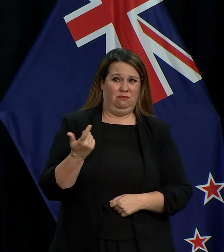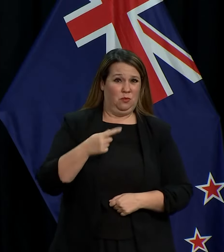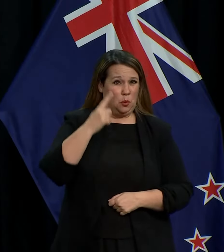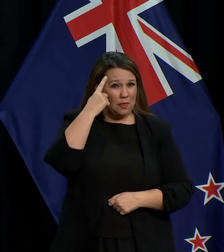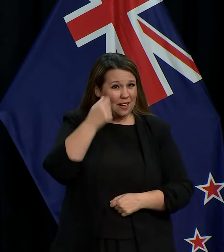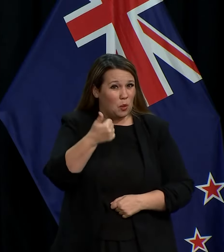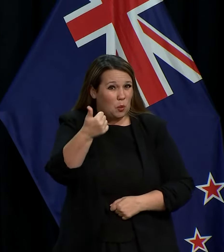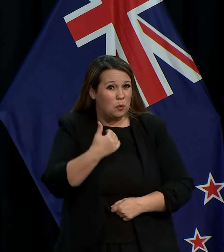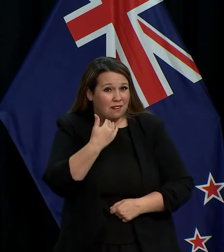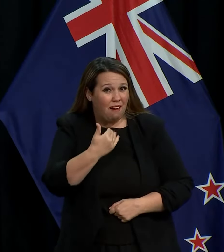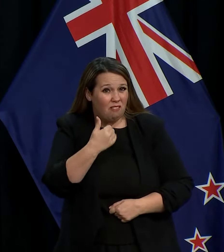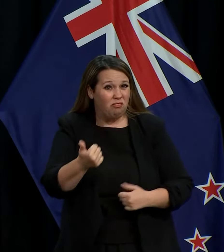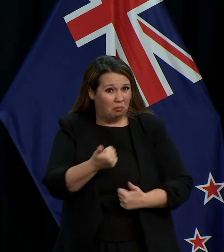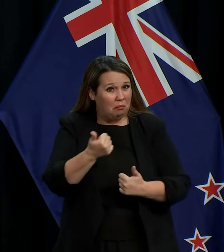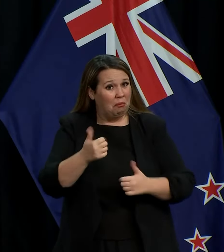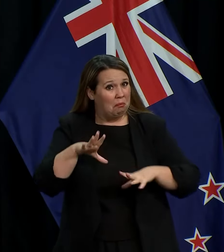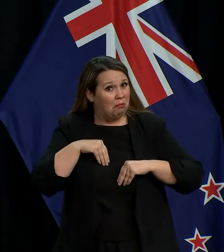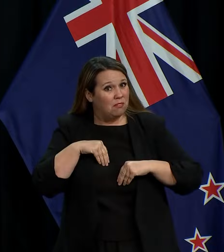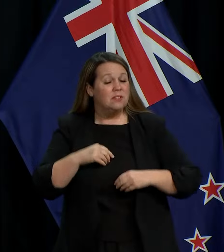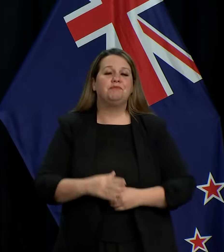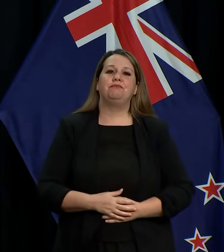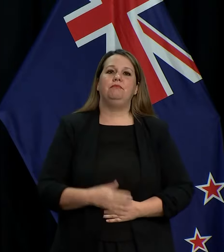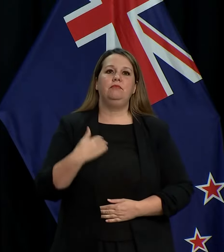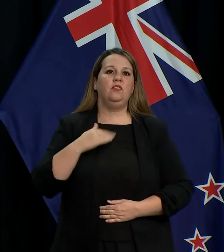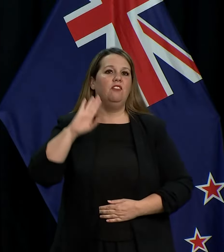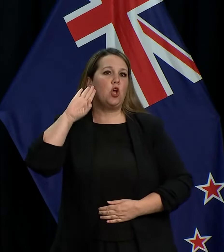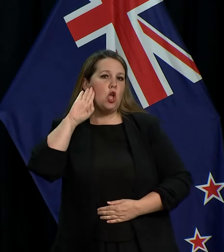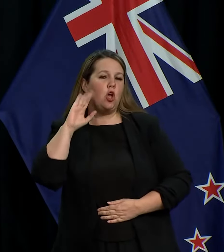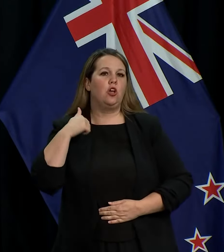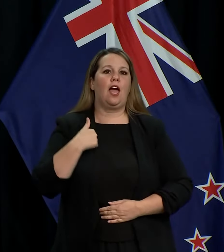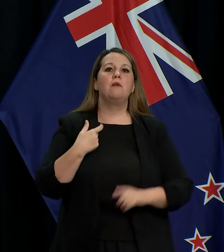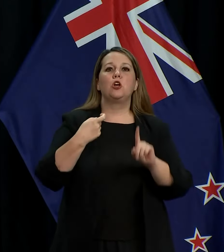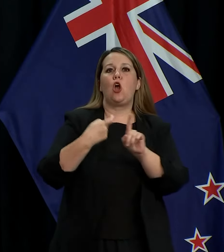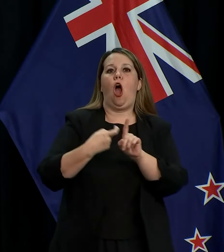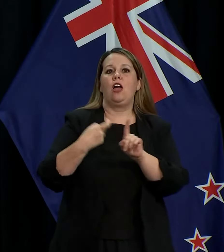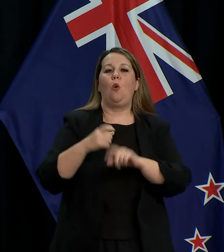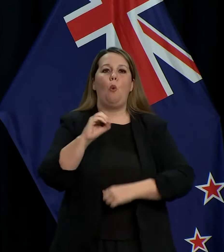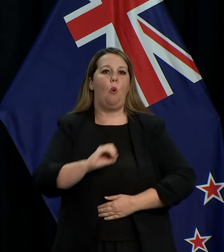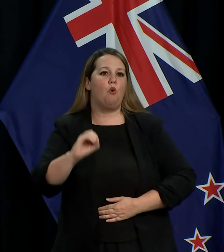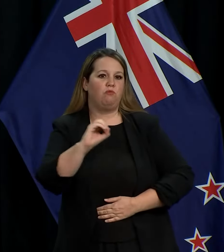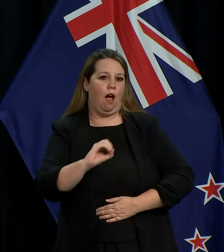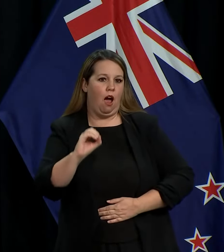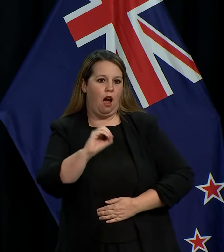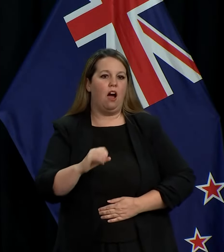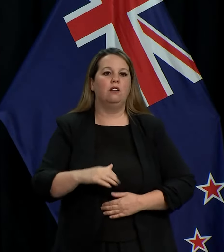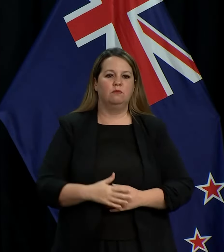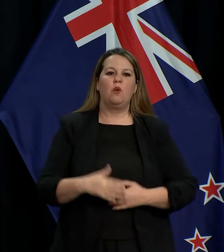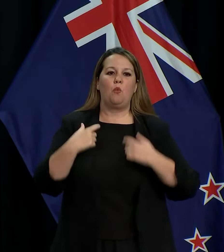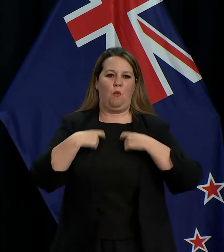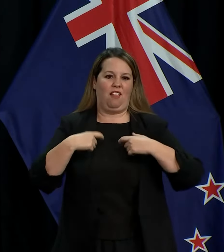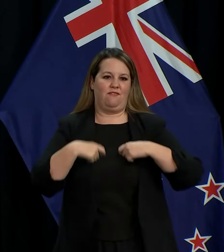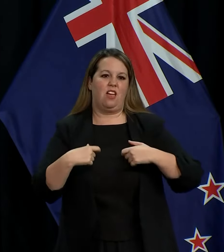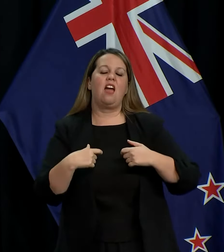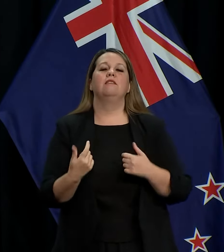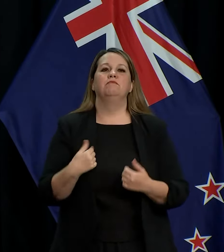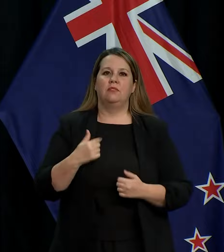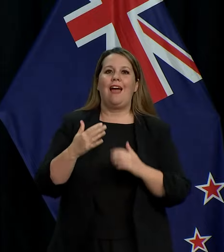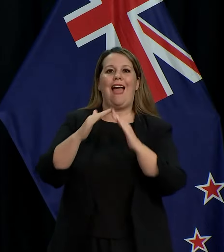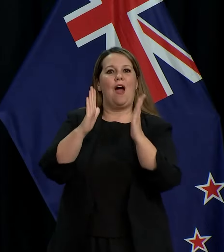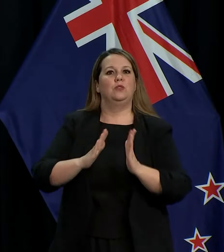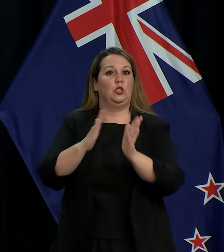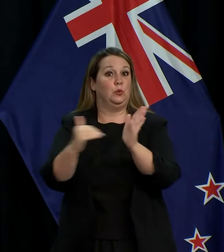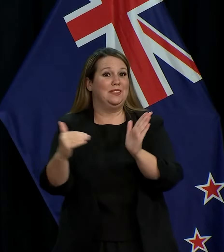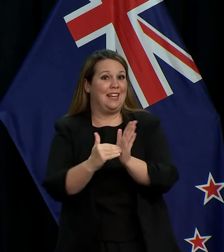there was some, that Kāinga Order sought to clarify with some of the original reporting that